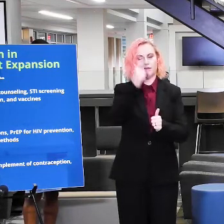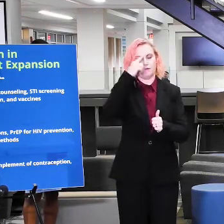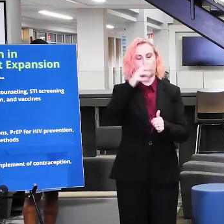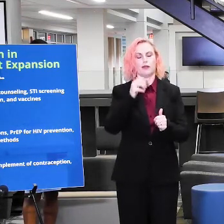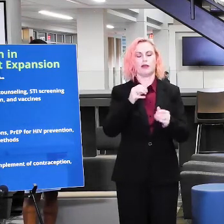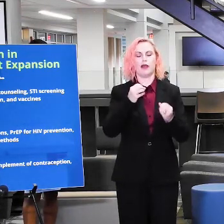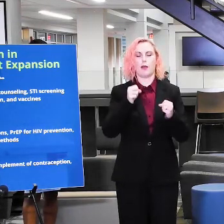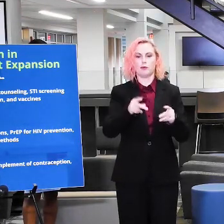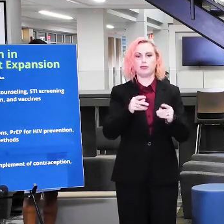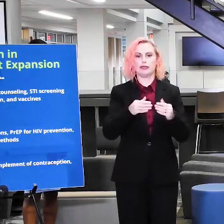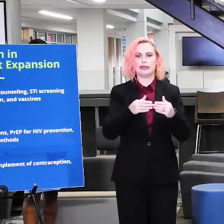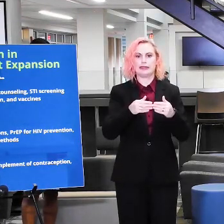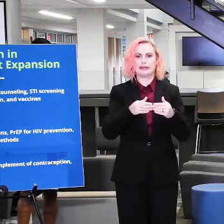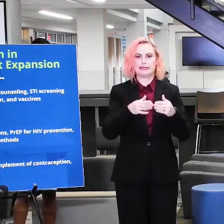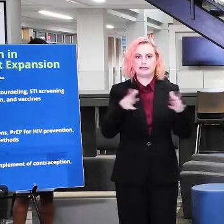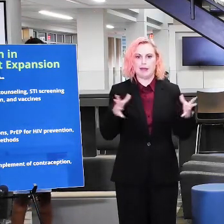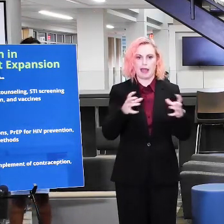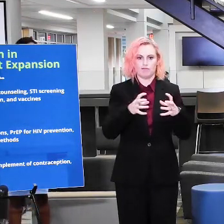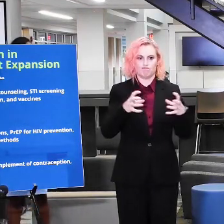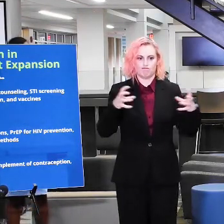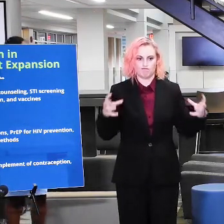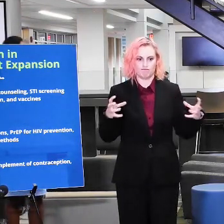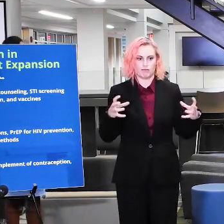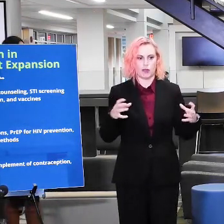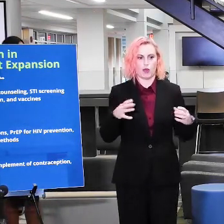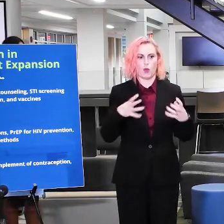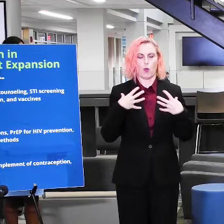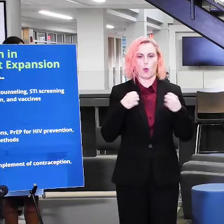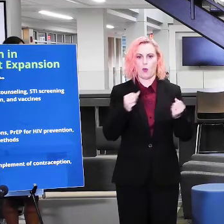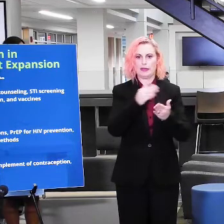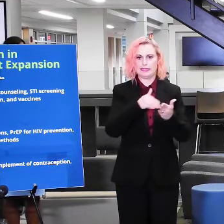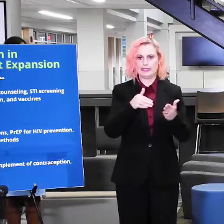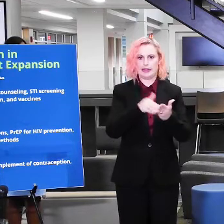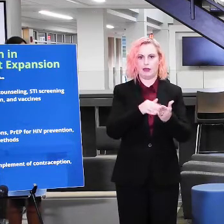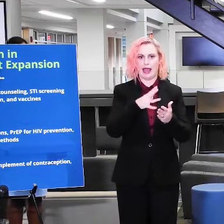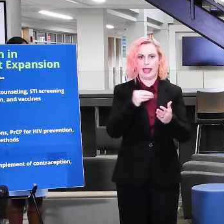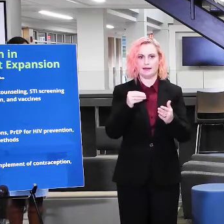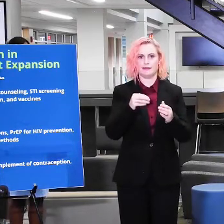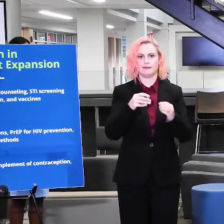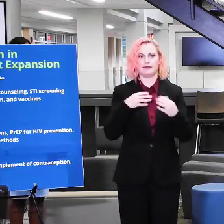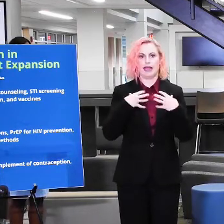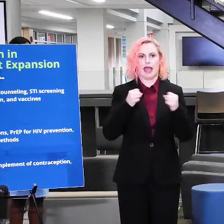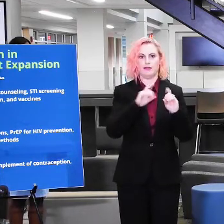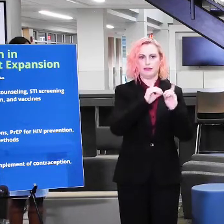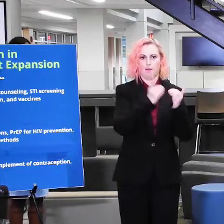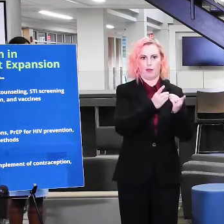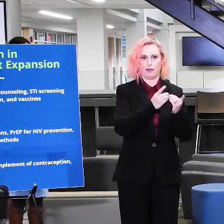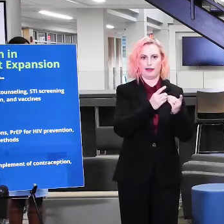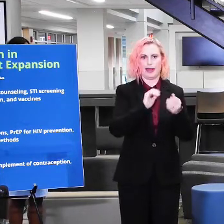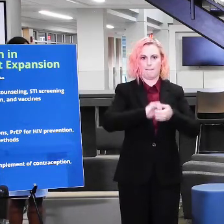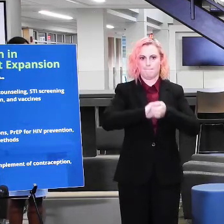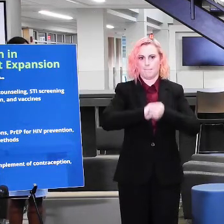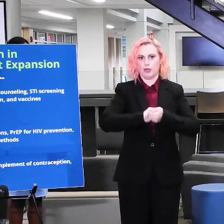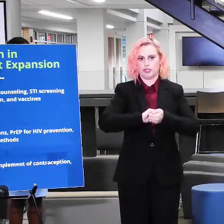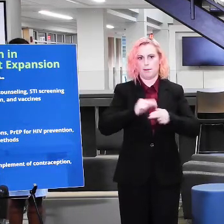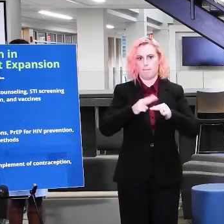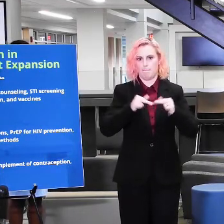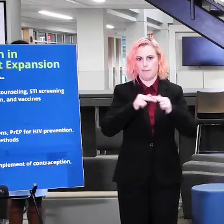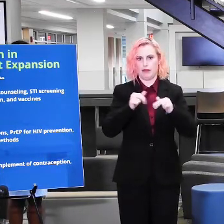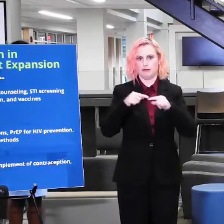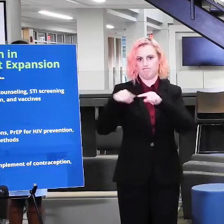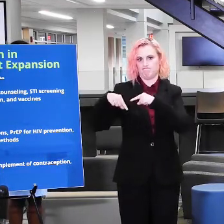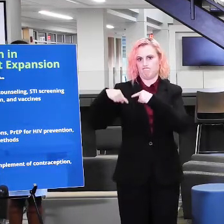to expand what the Wellness Center and the Howard County Health Department has built